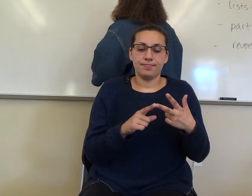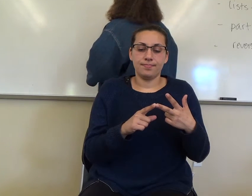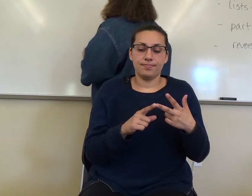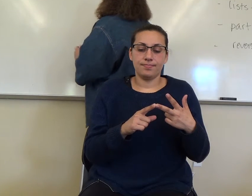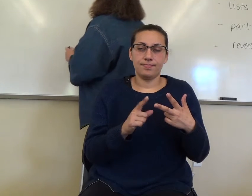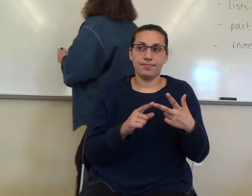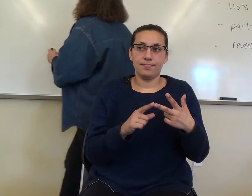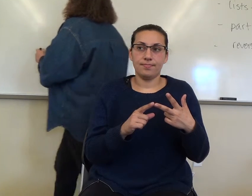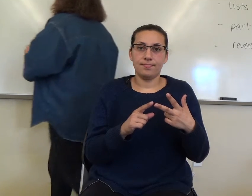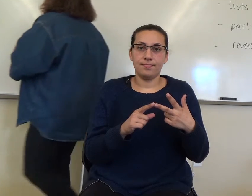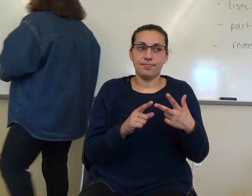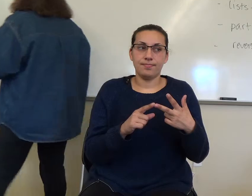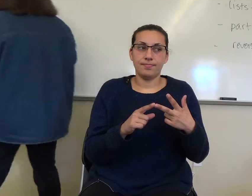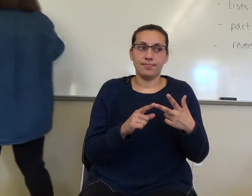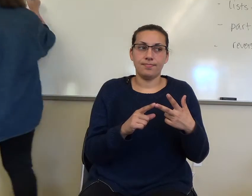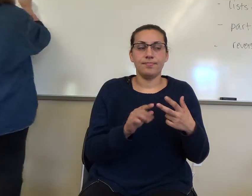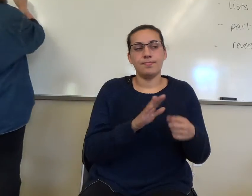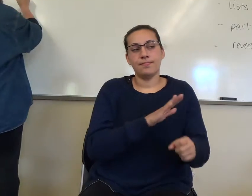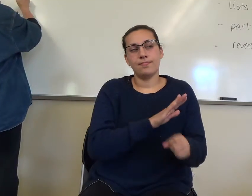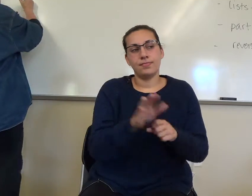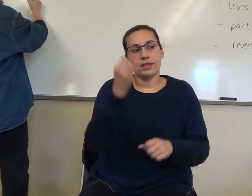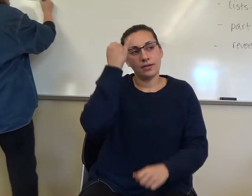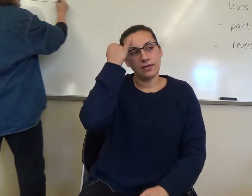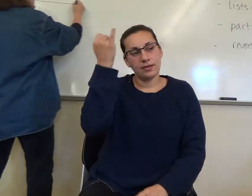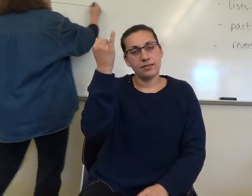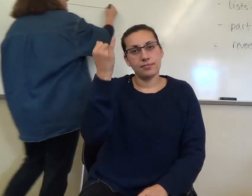and then complete idea. Sometimes we can get the whole